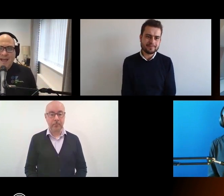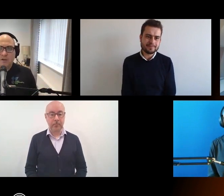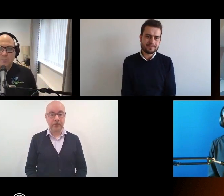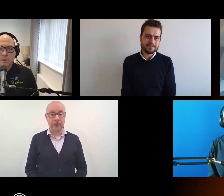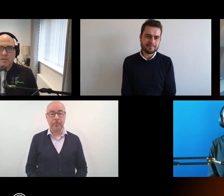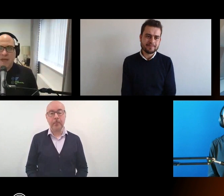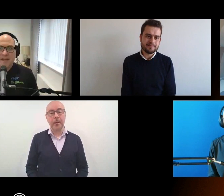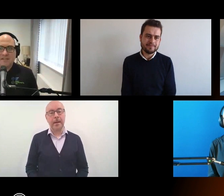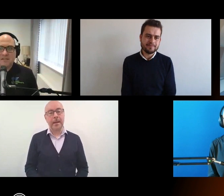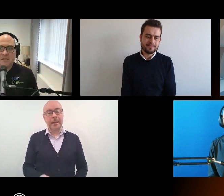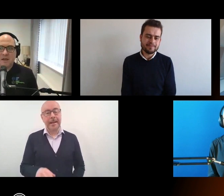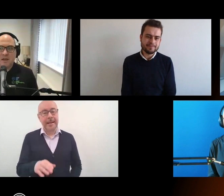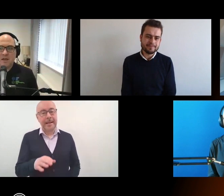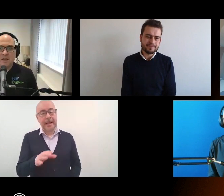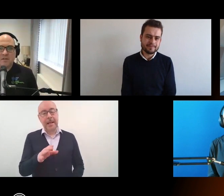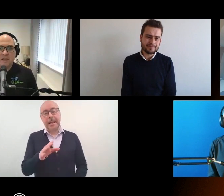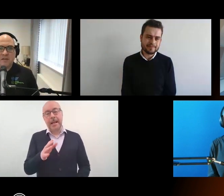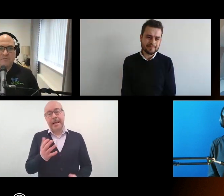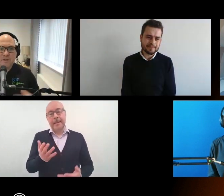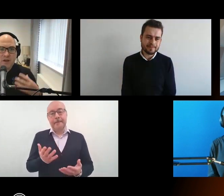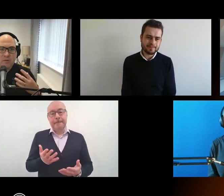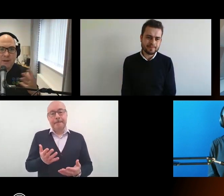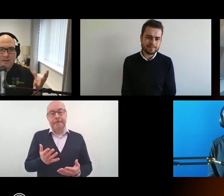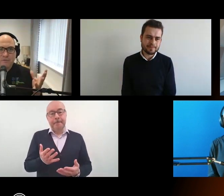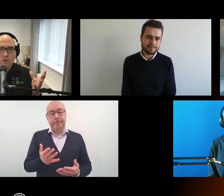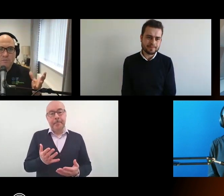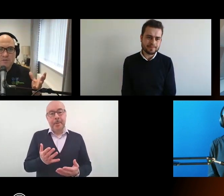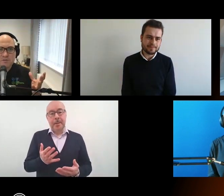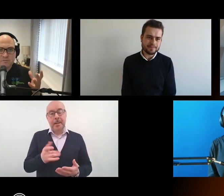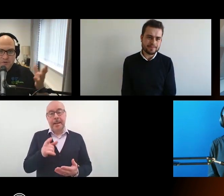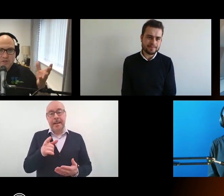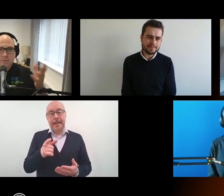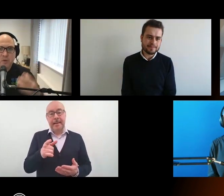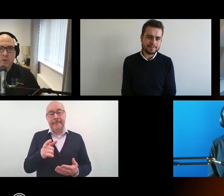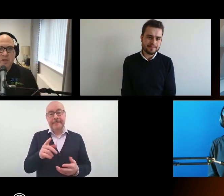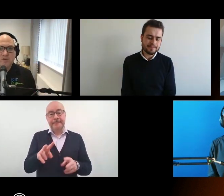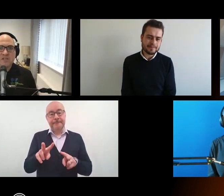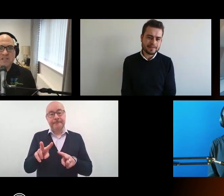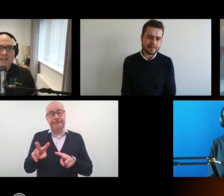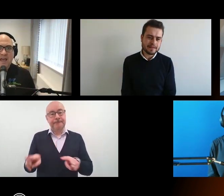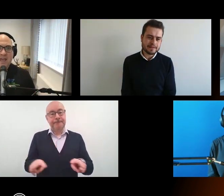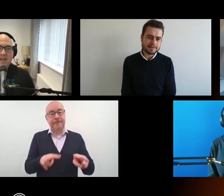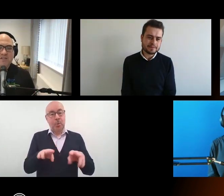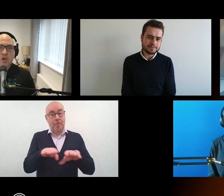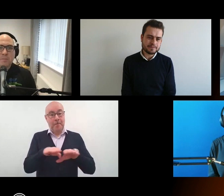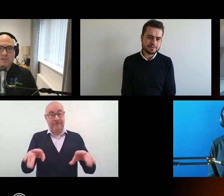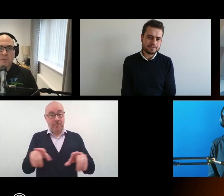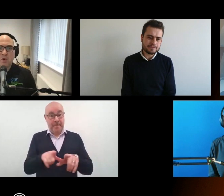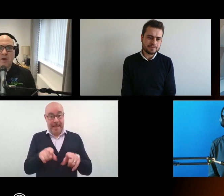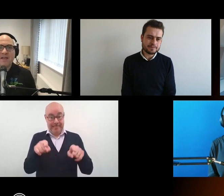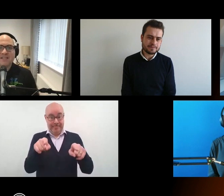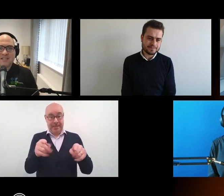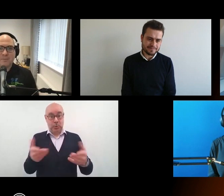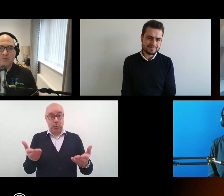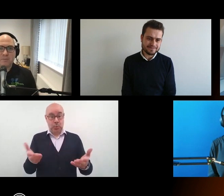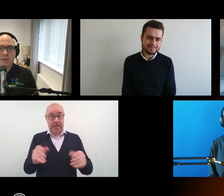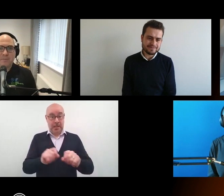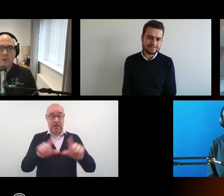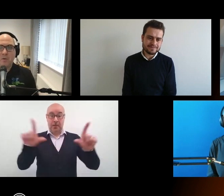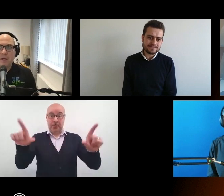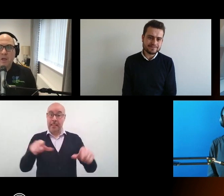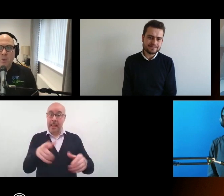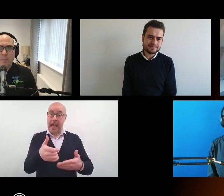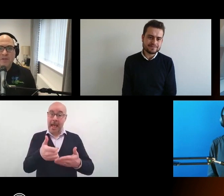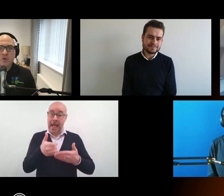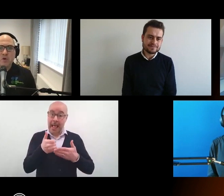Does it help that the video platforms, for example, that we're using today are so much more accessible to